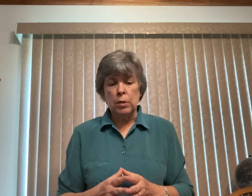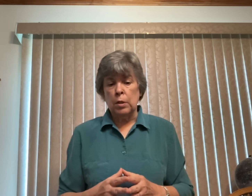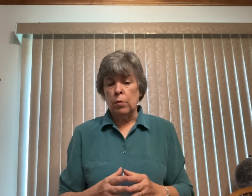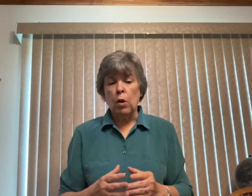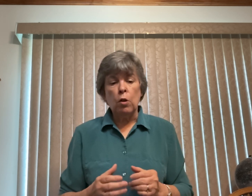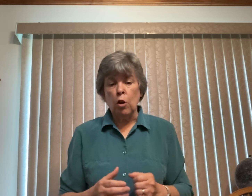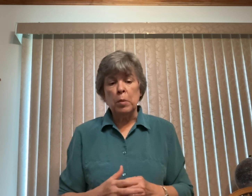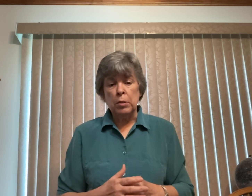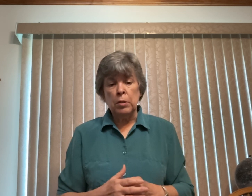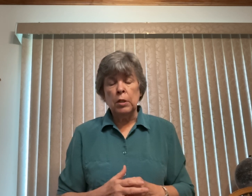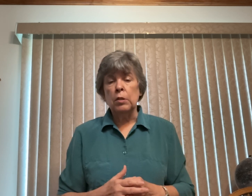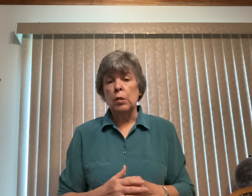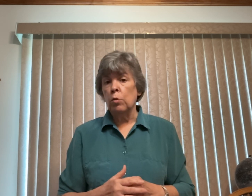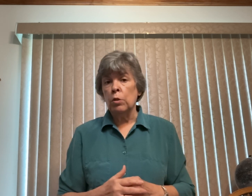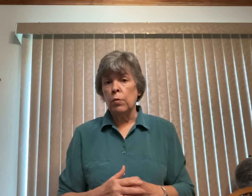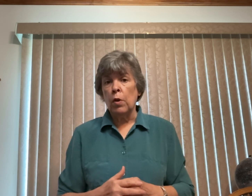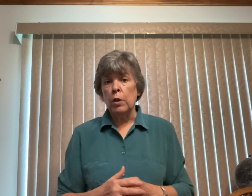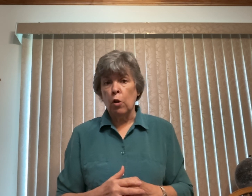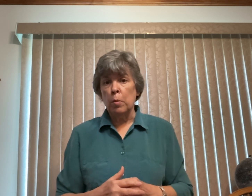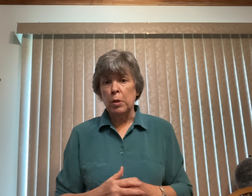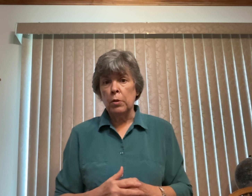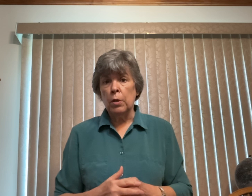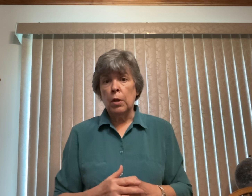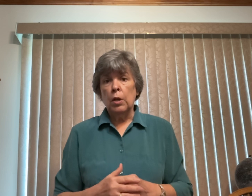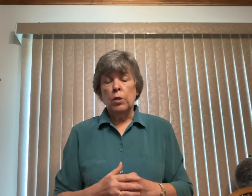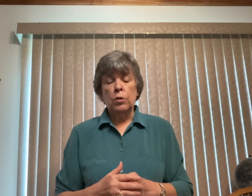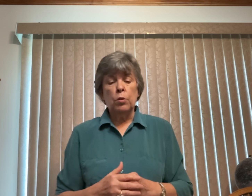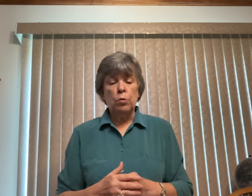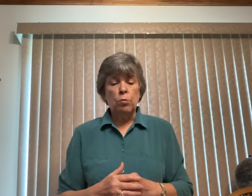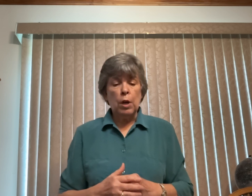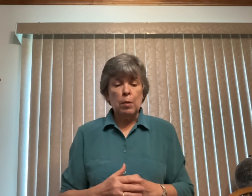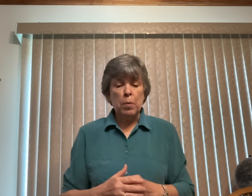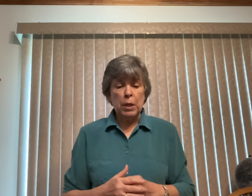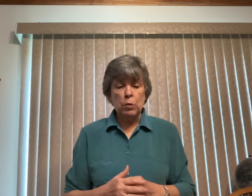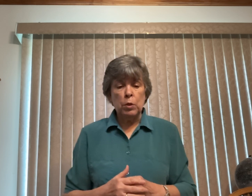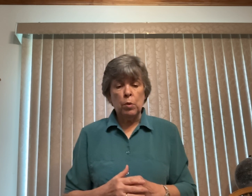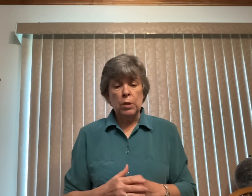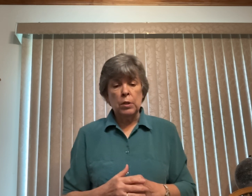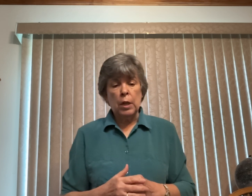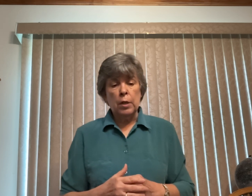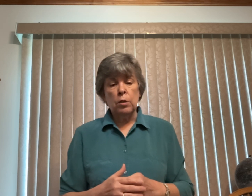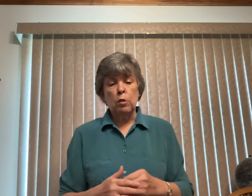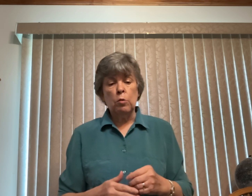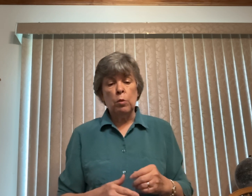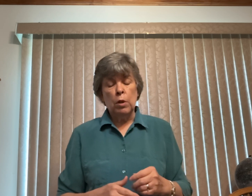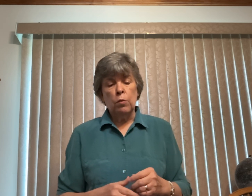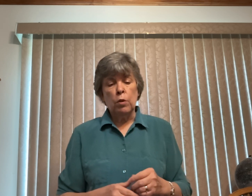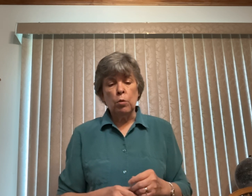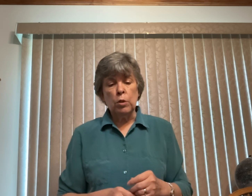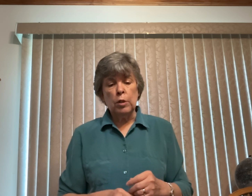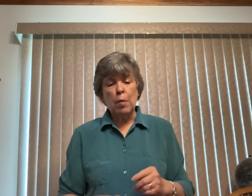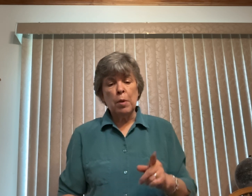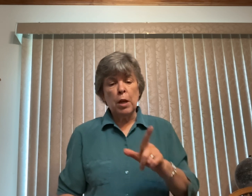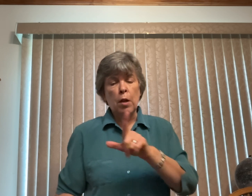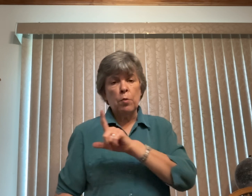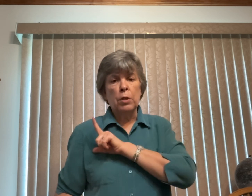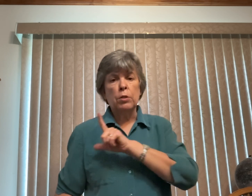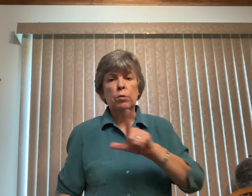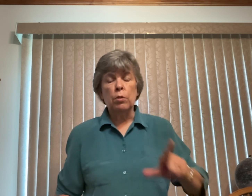of all armies. He's the Lord of all the armies. So that's what you want to say. So for Lord Sabaoth, we're going to do